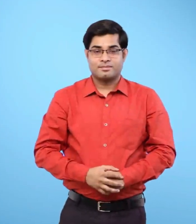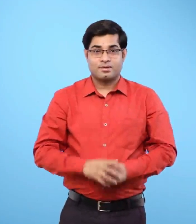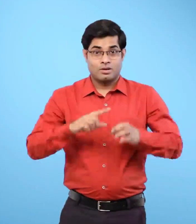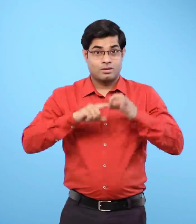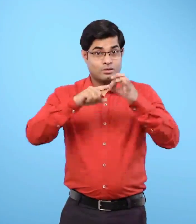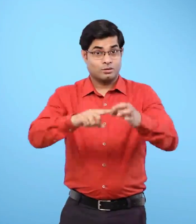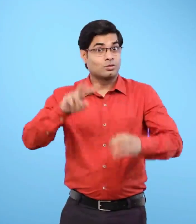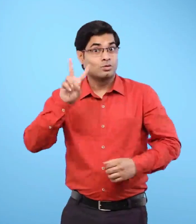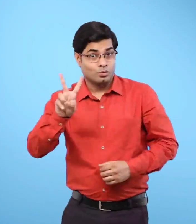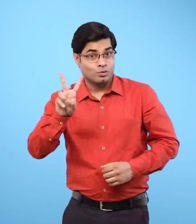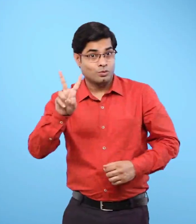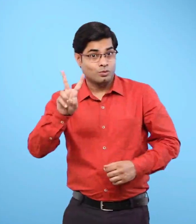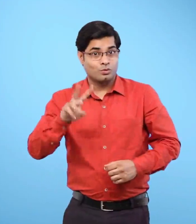Question 2.